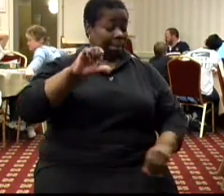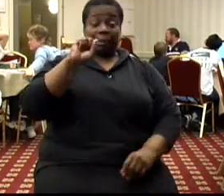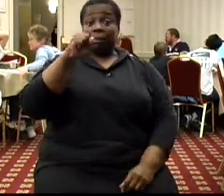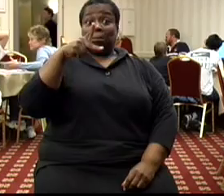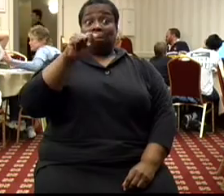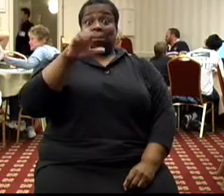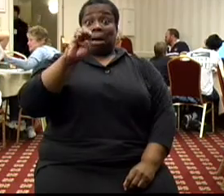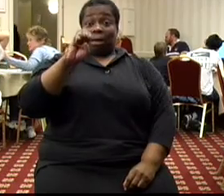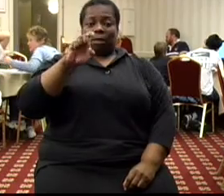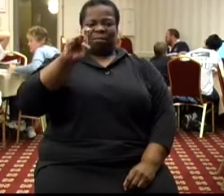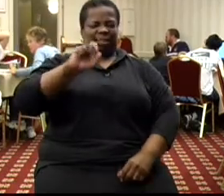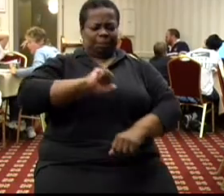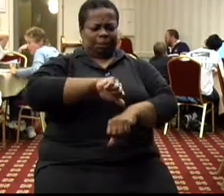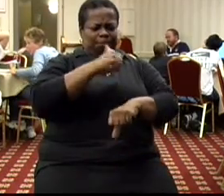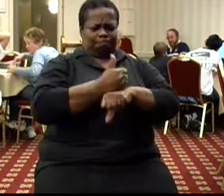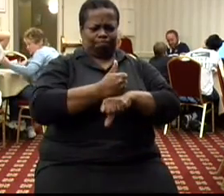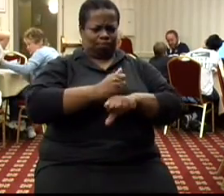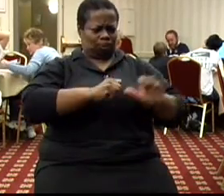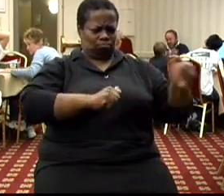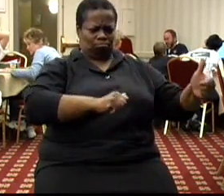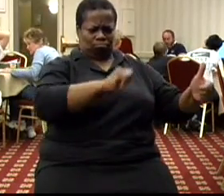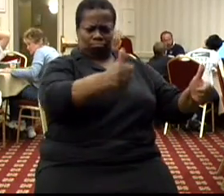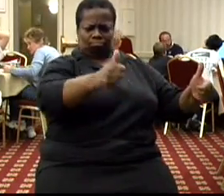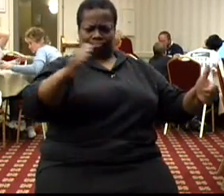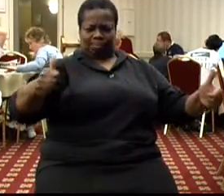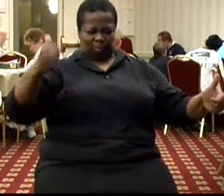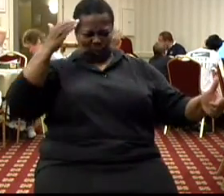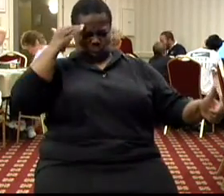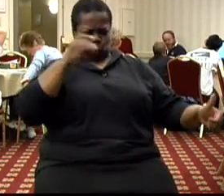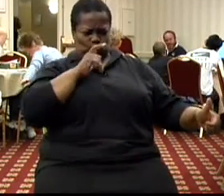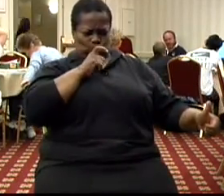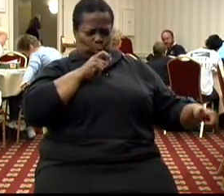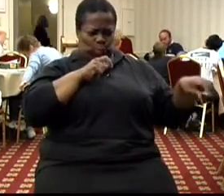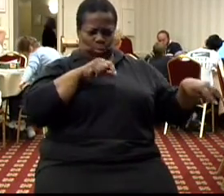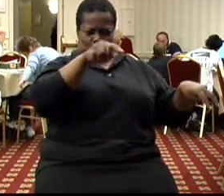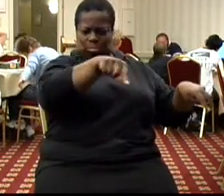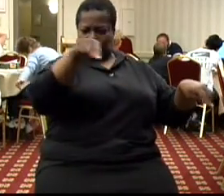In terms of space, you need to set that up properly so that you know where all the characters are.